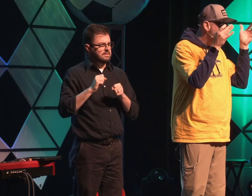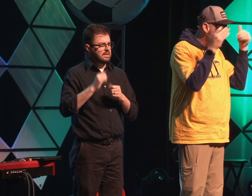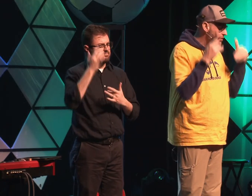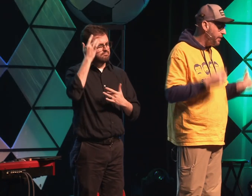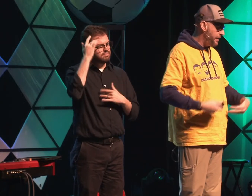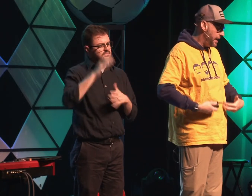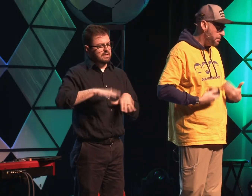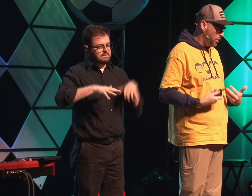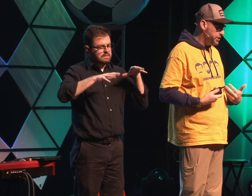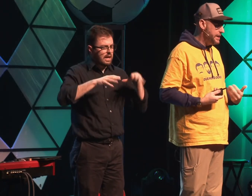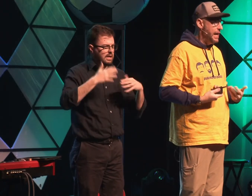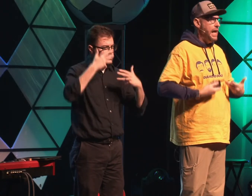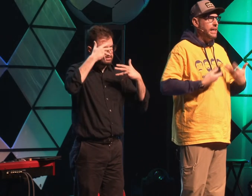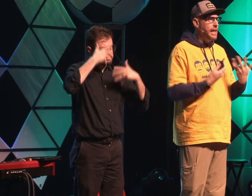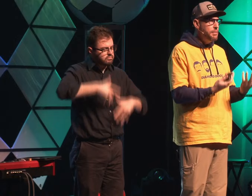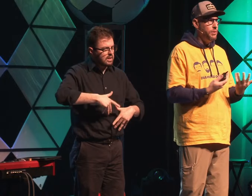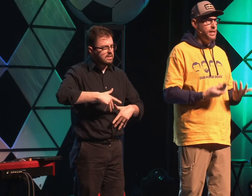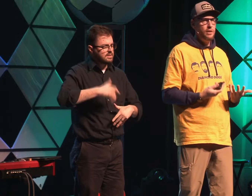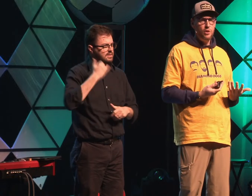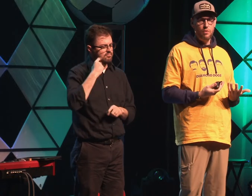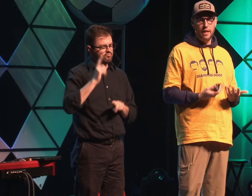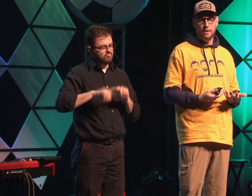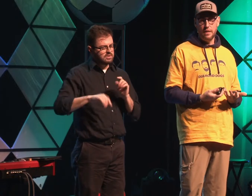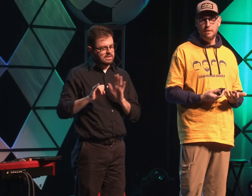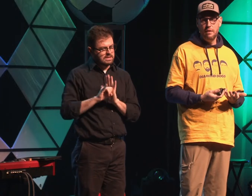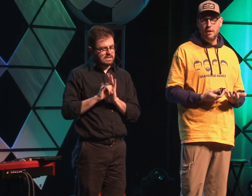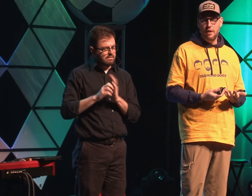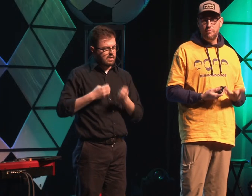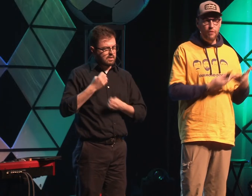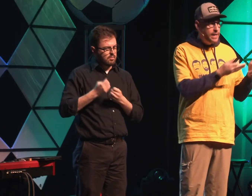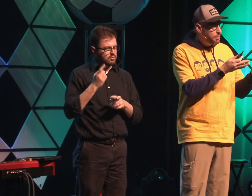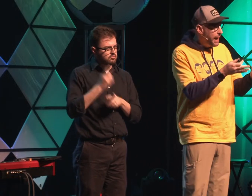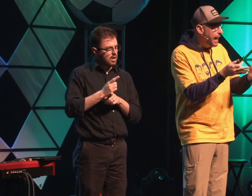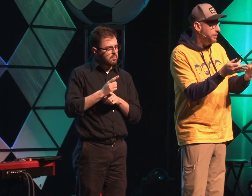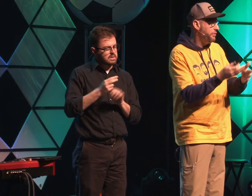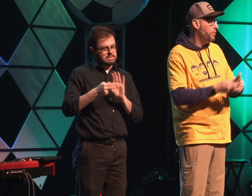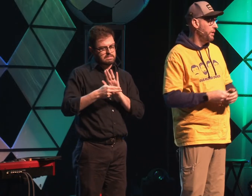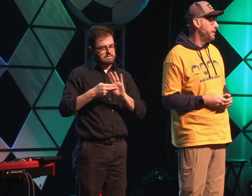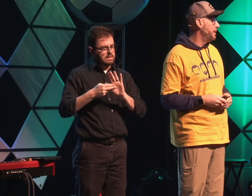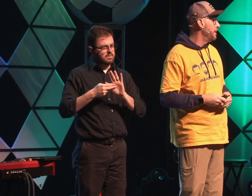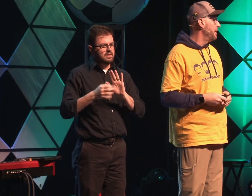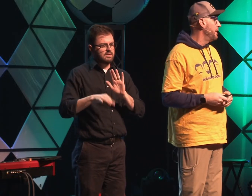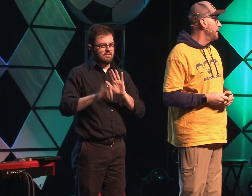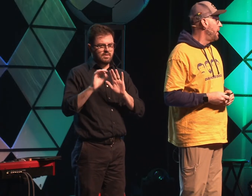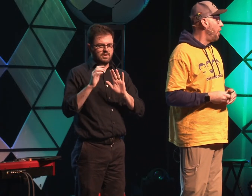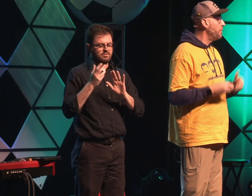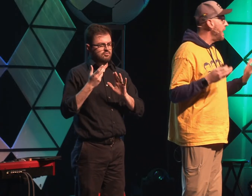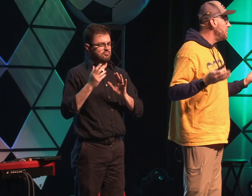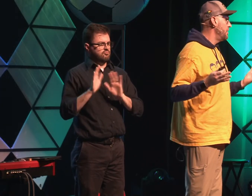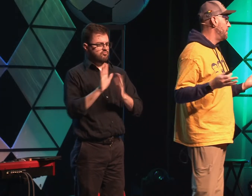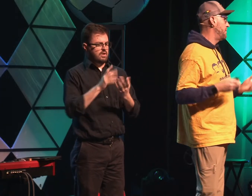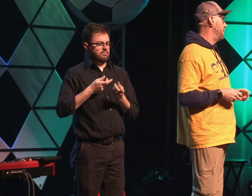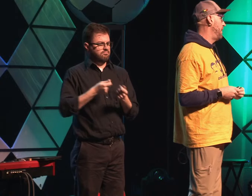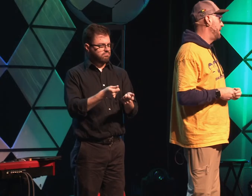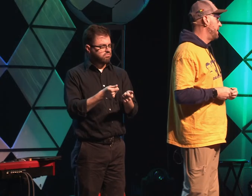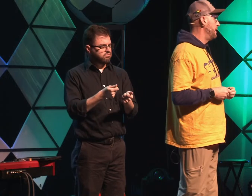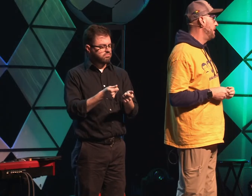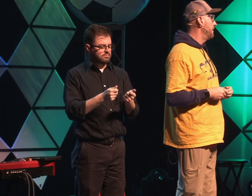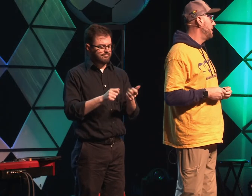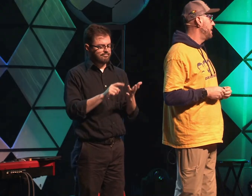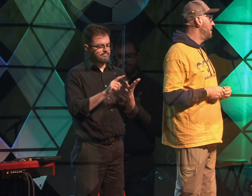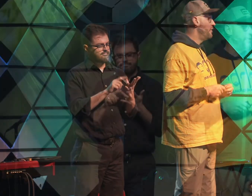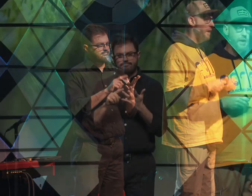to identify that emotion and label it correctly and find a path forward. Our relationships are